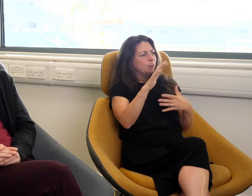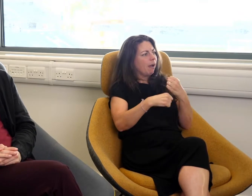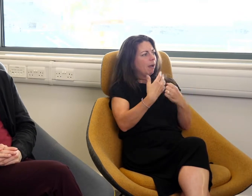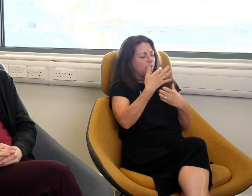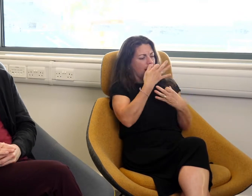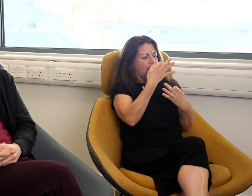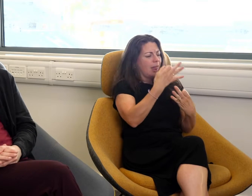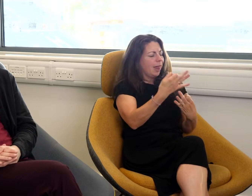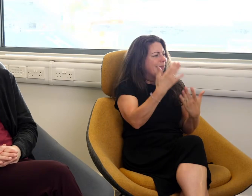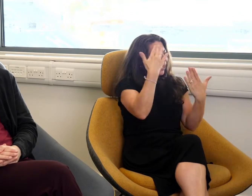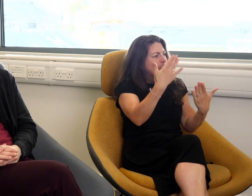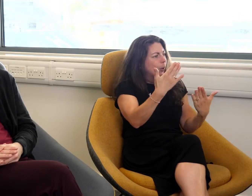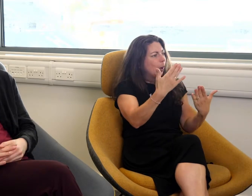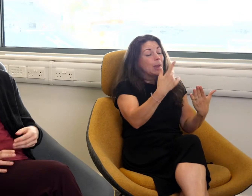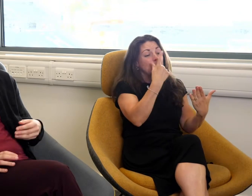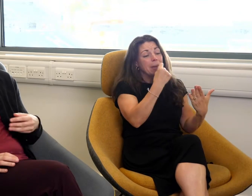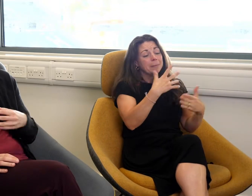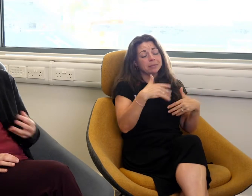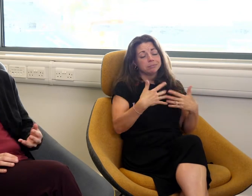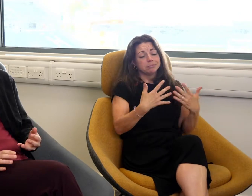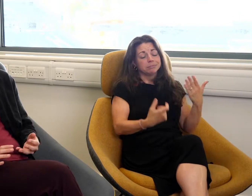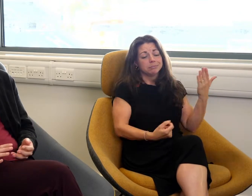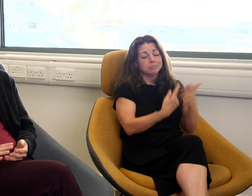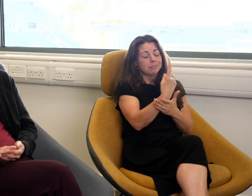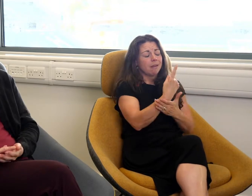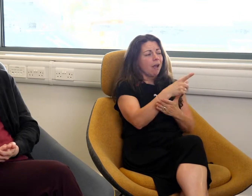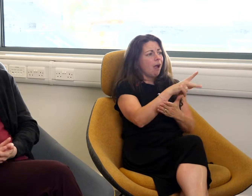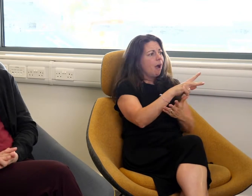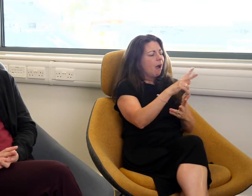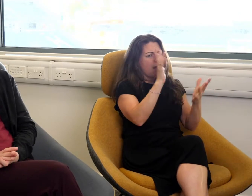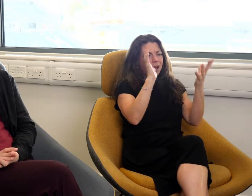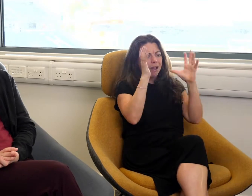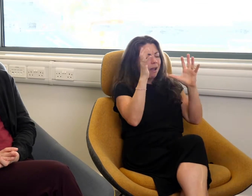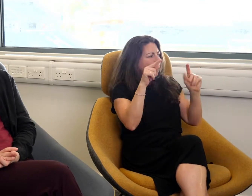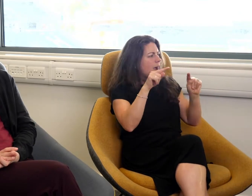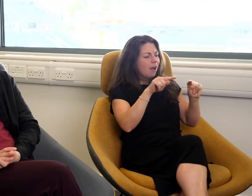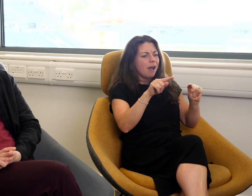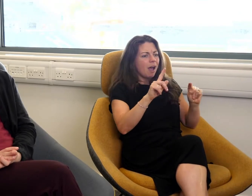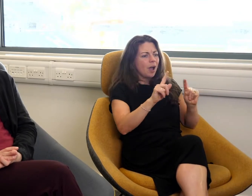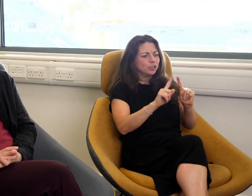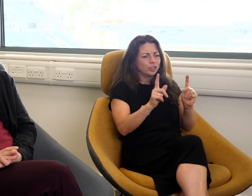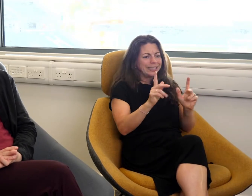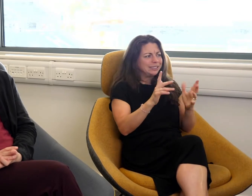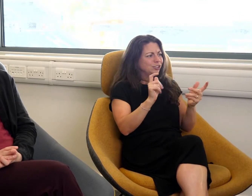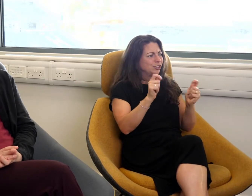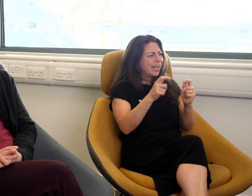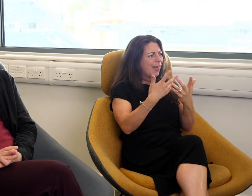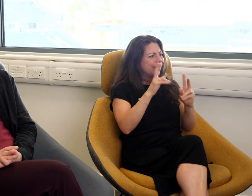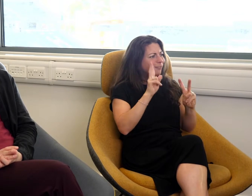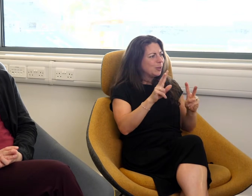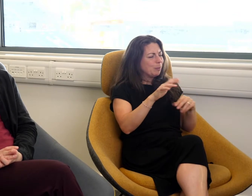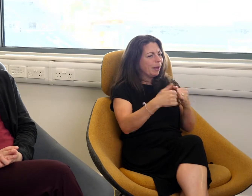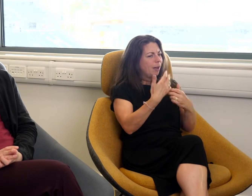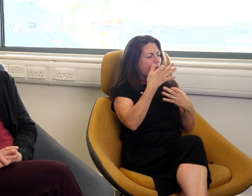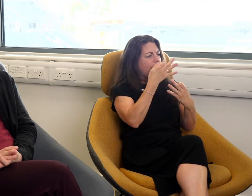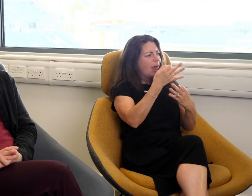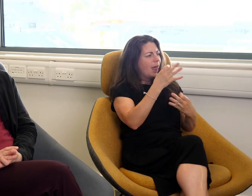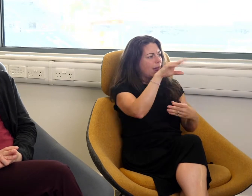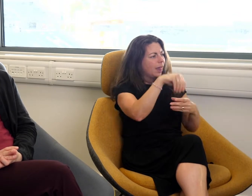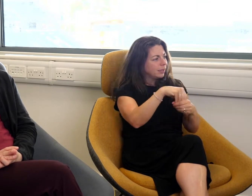maybe something happens that then makes them view things differently. So in my case, I was in the first group of